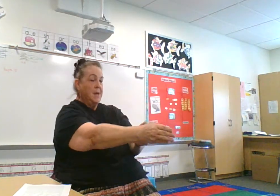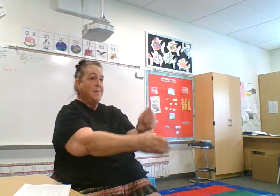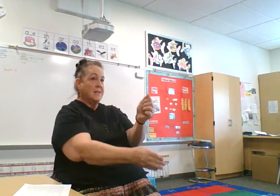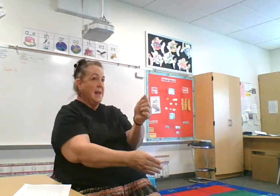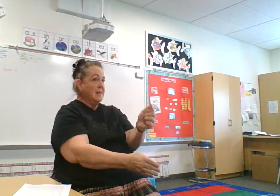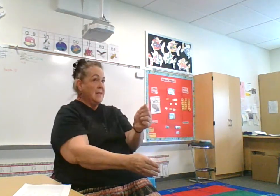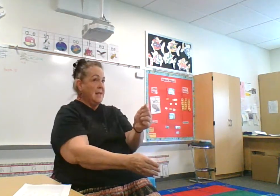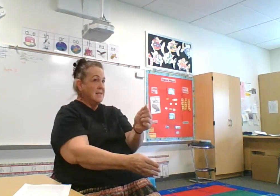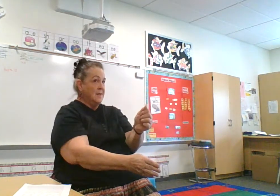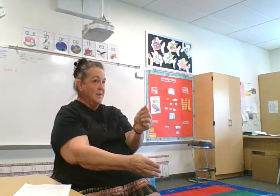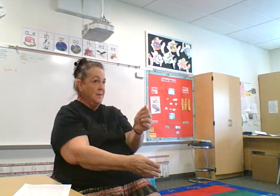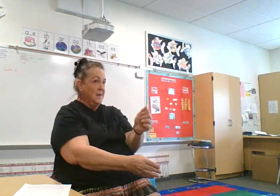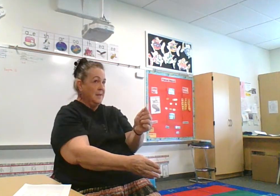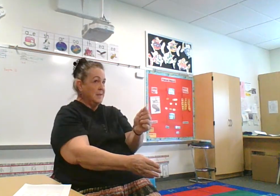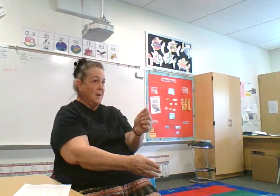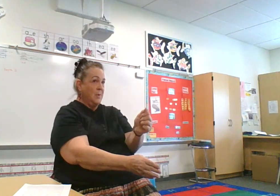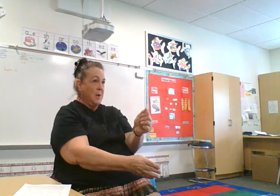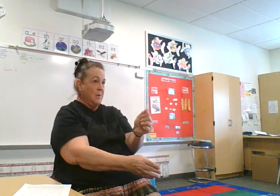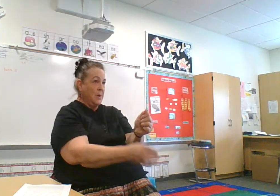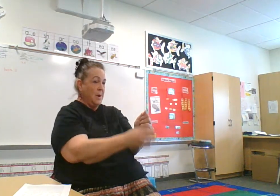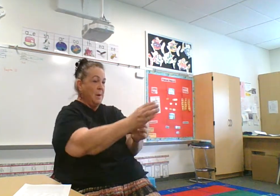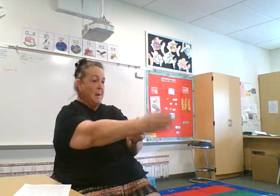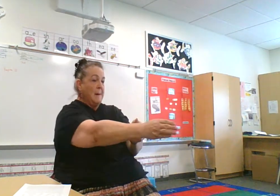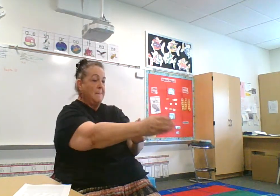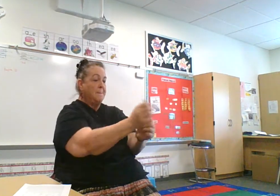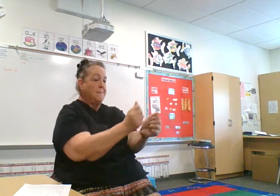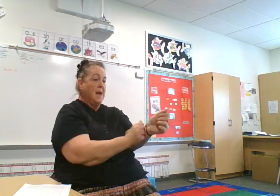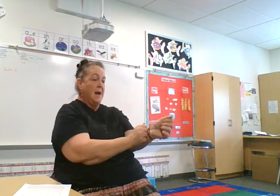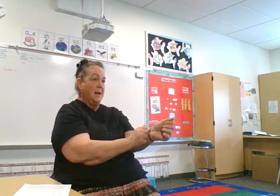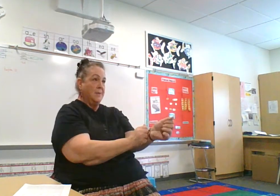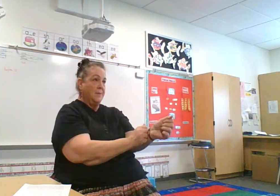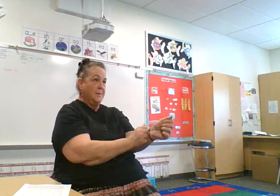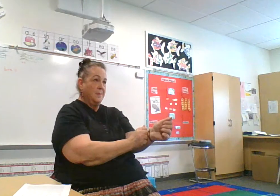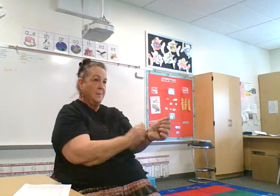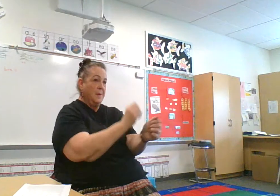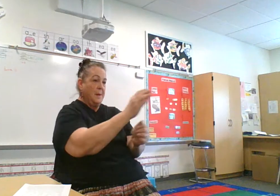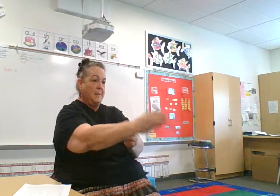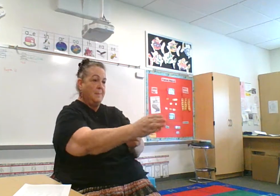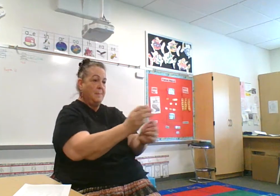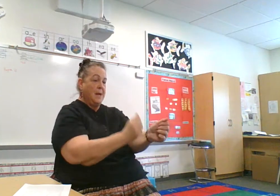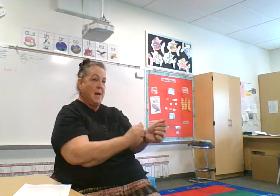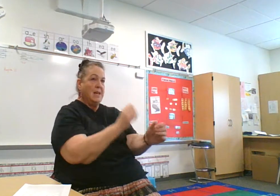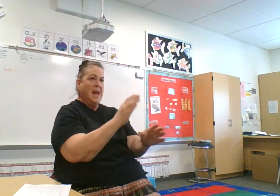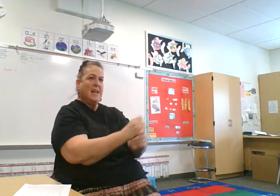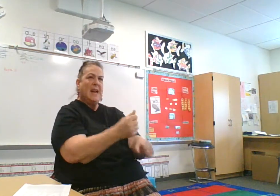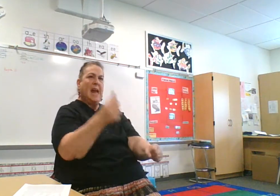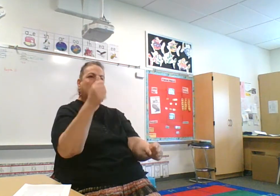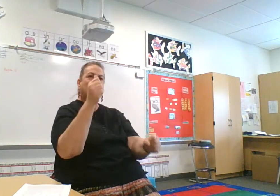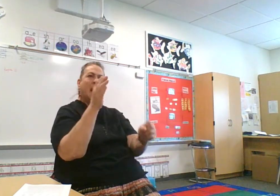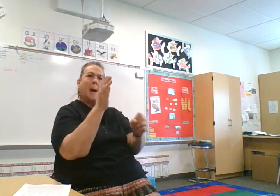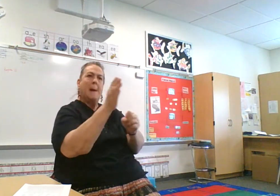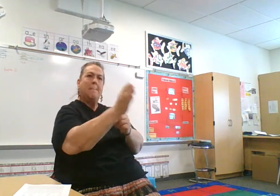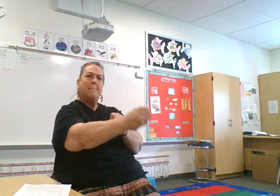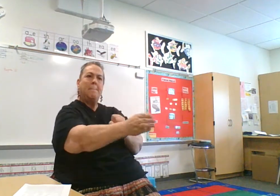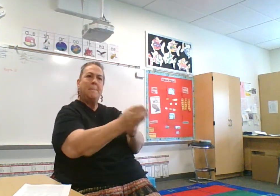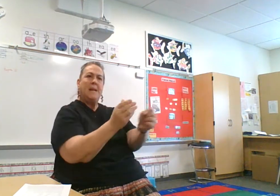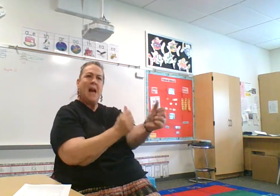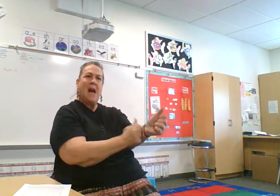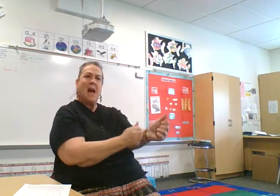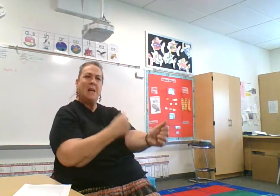This hand stays still. It's not going anywhere. Behind. Behind. Get behind